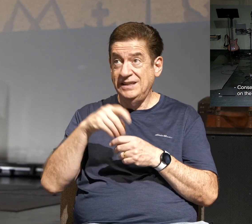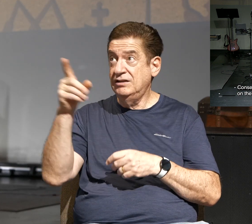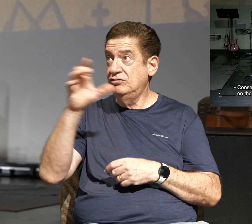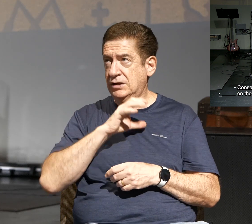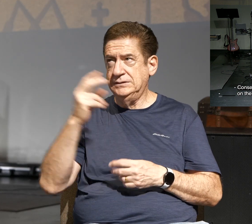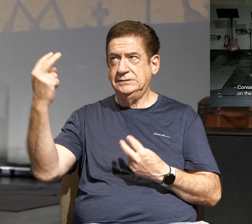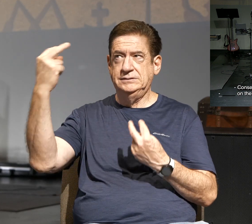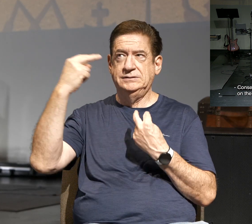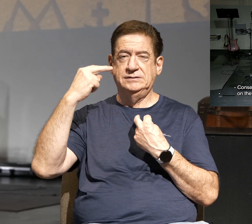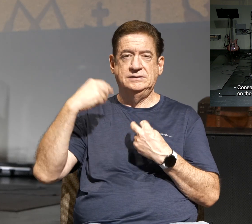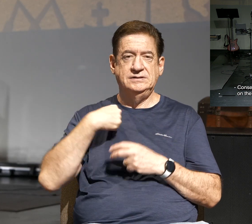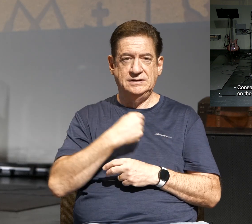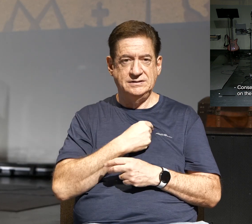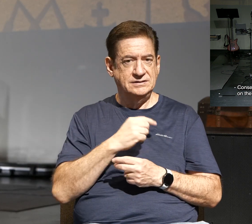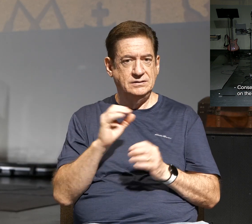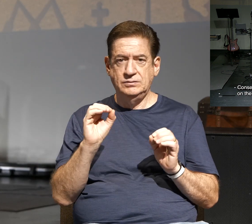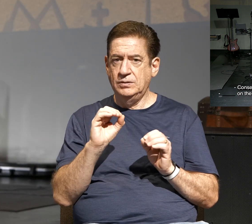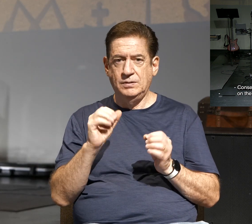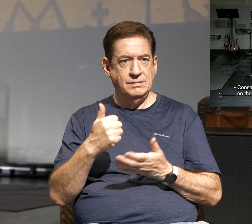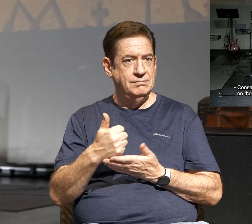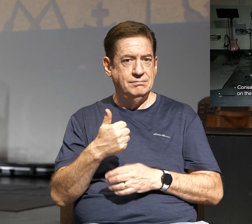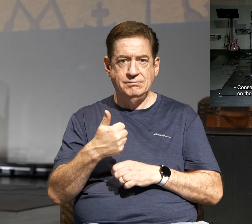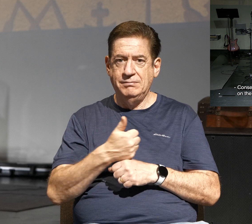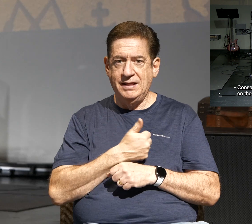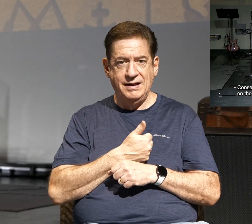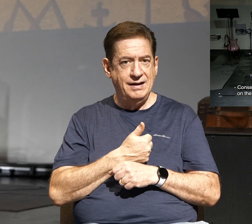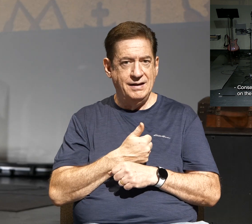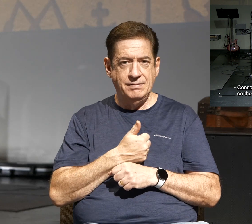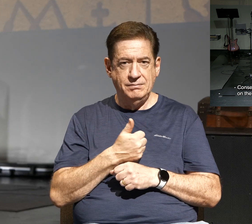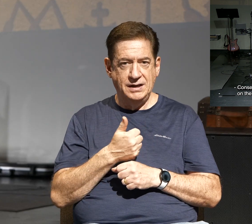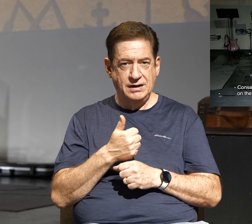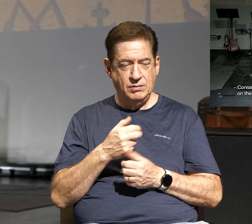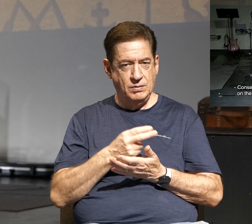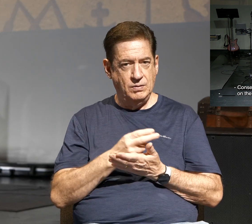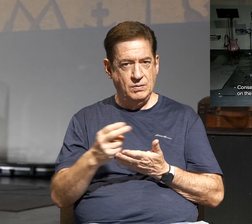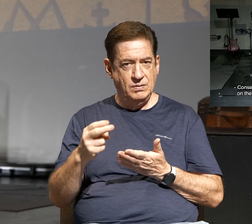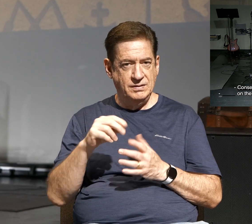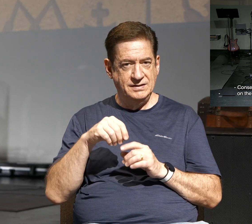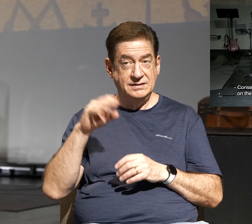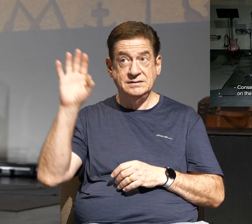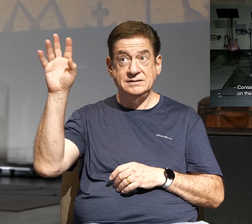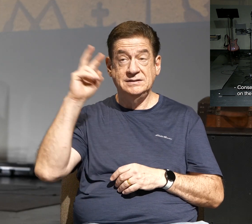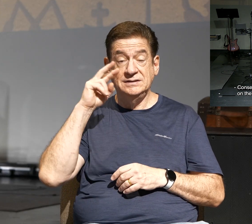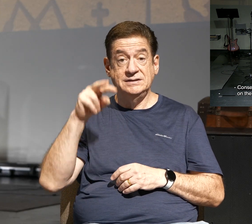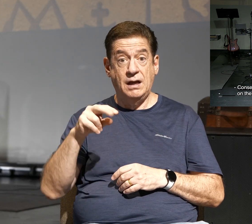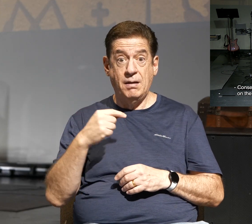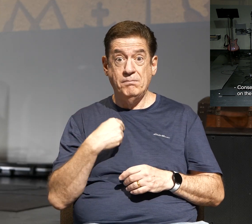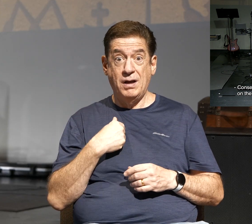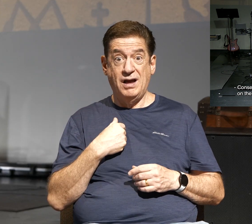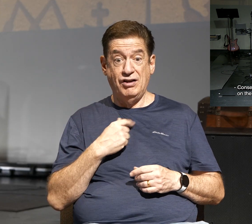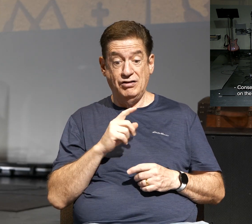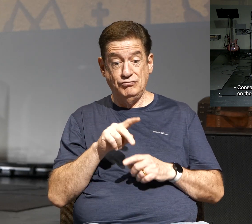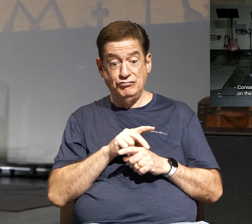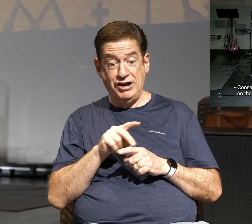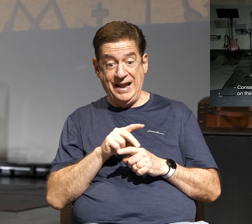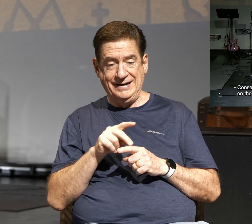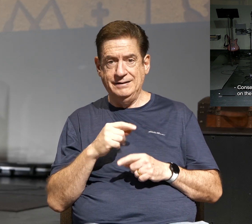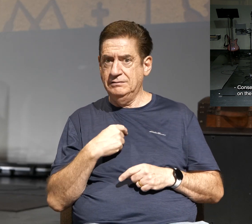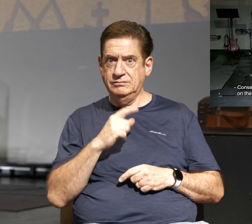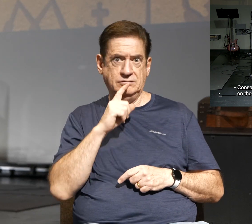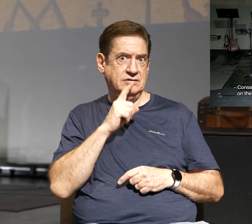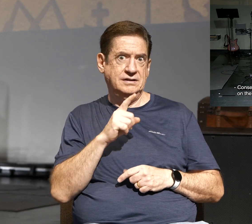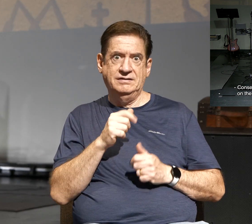sees us. He sees us as blameless and holy in his sight. But practically, we're a long ways from that. So that's